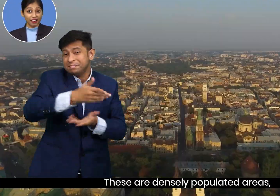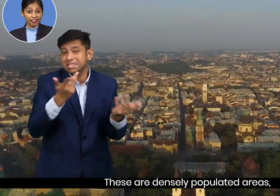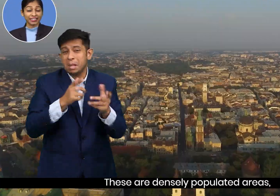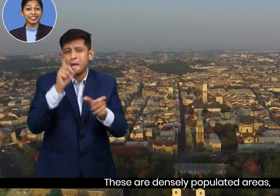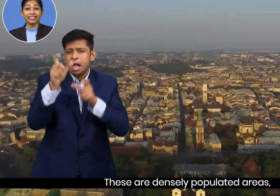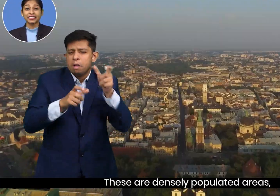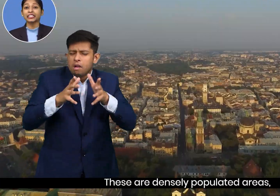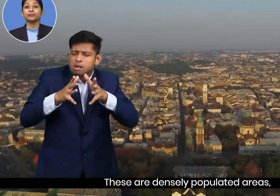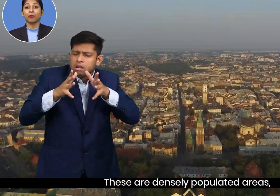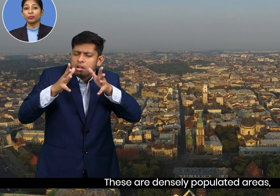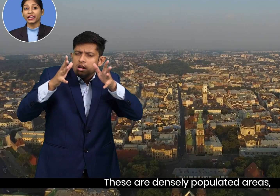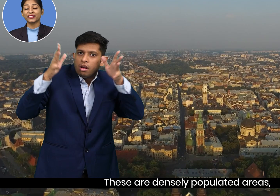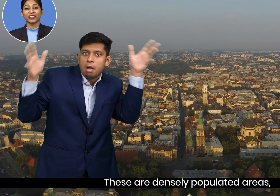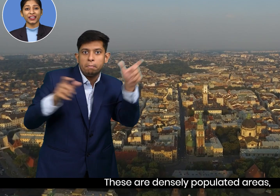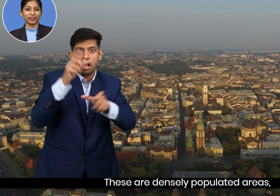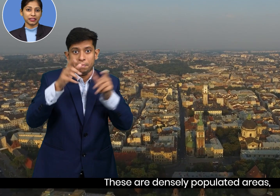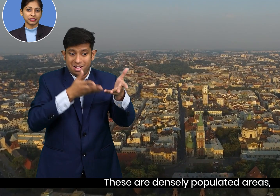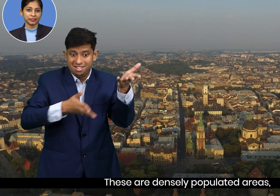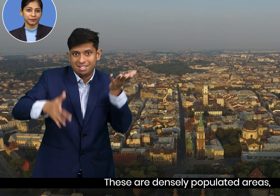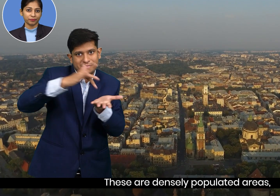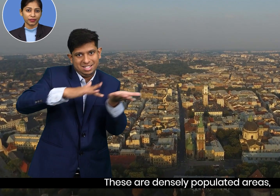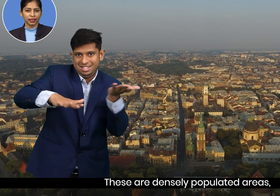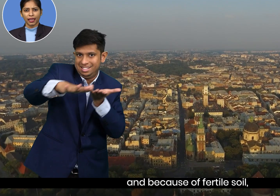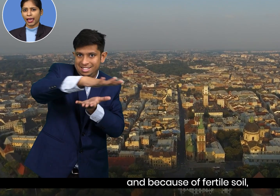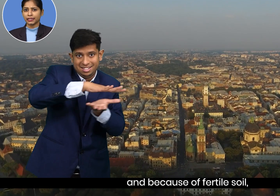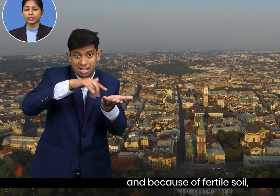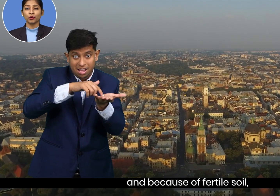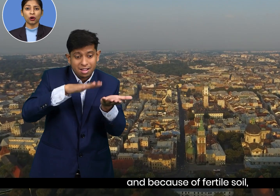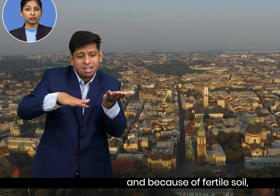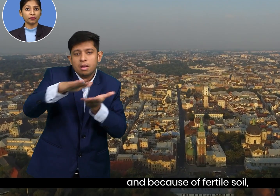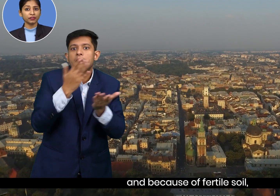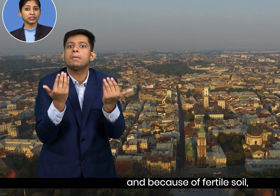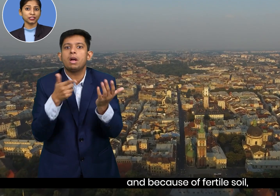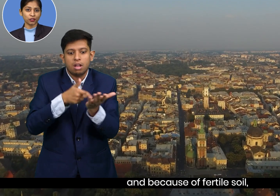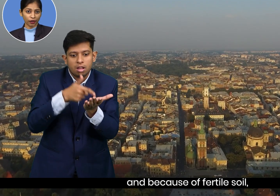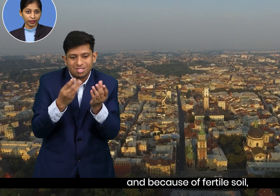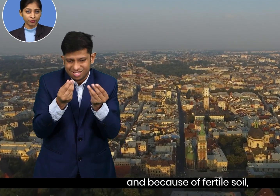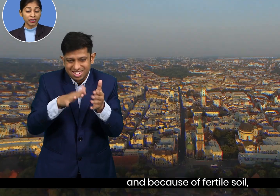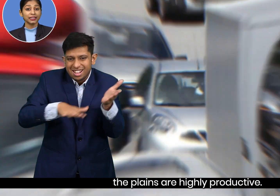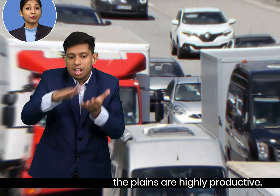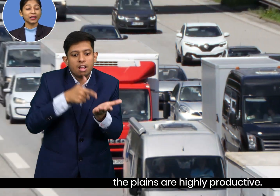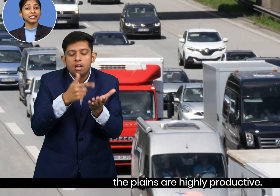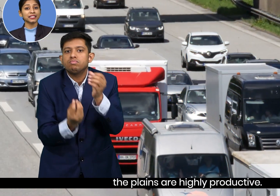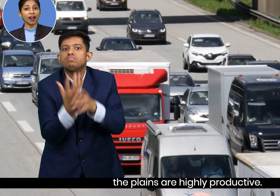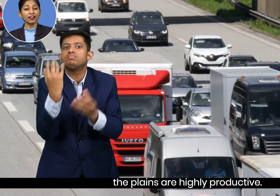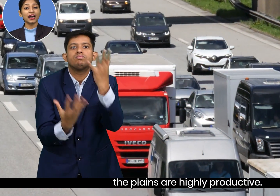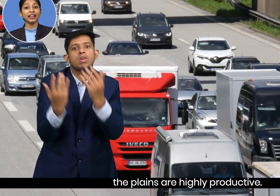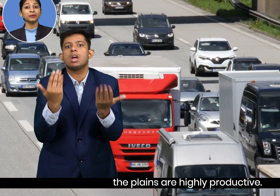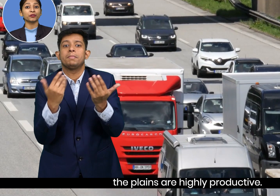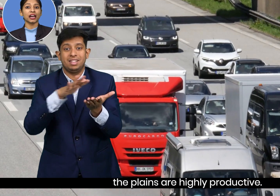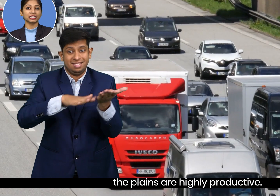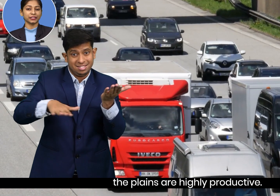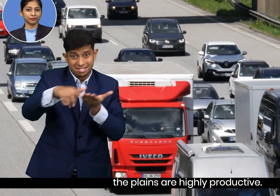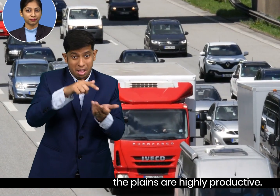These are densely populated areas, and because of fertile soil, the plains are